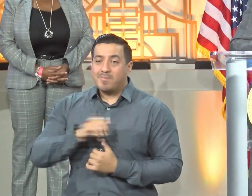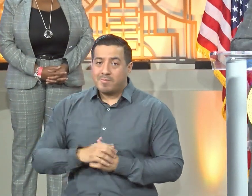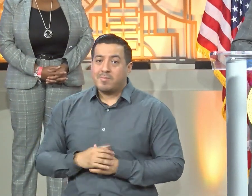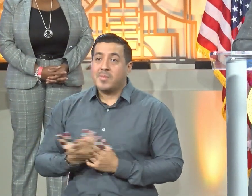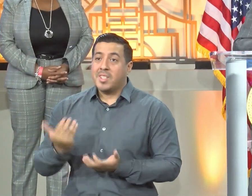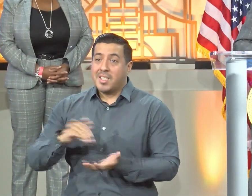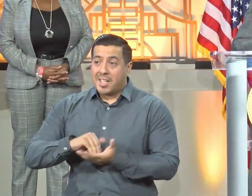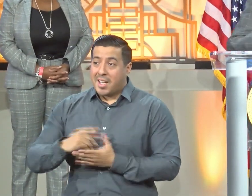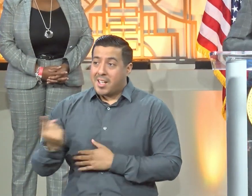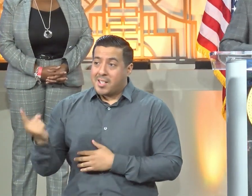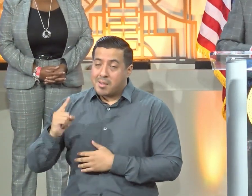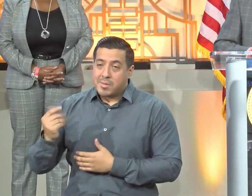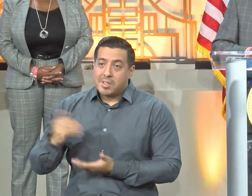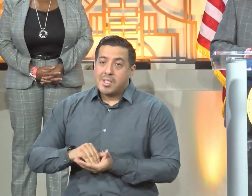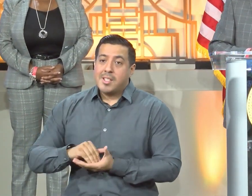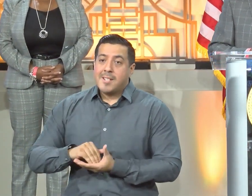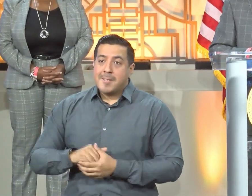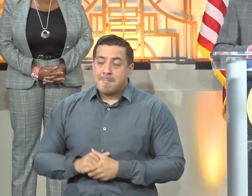again.